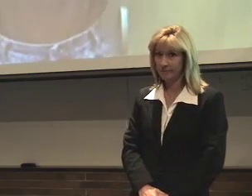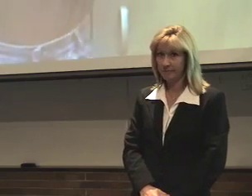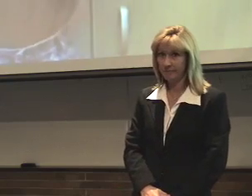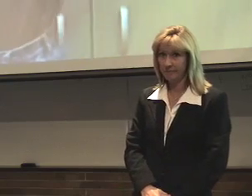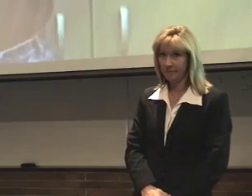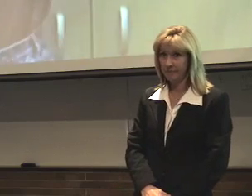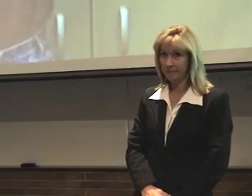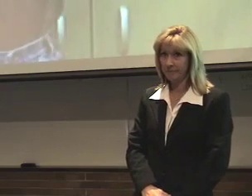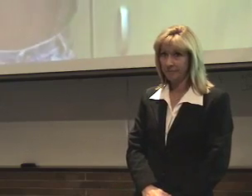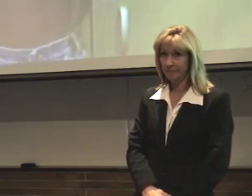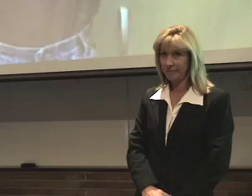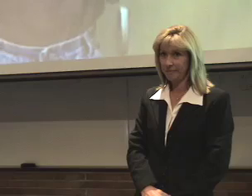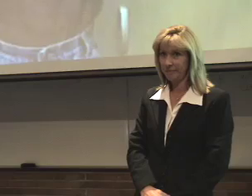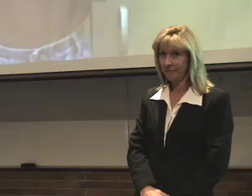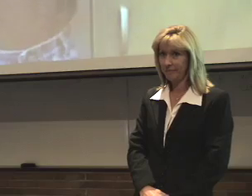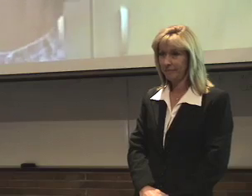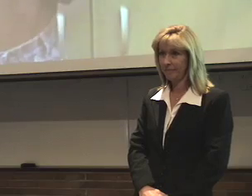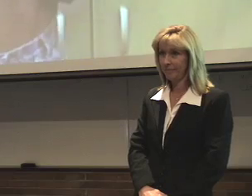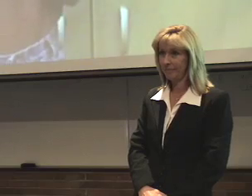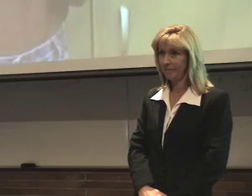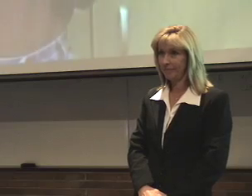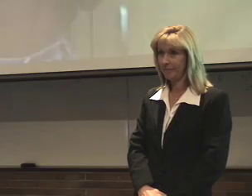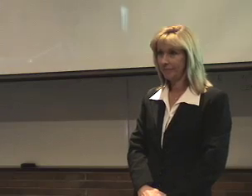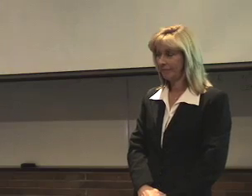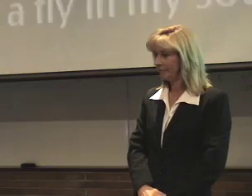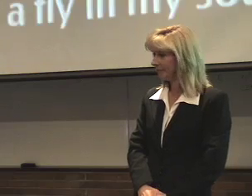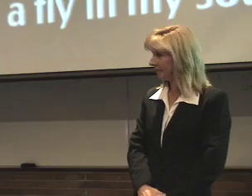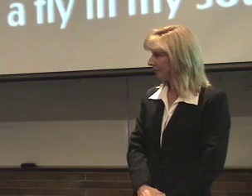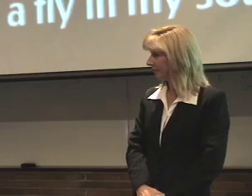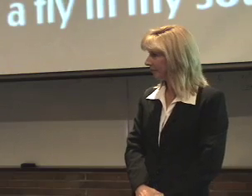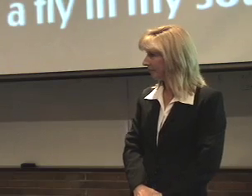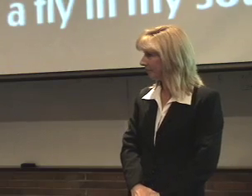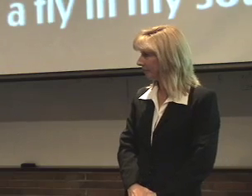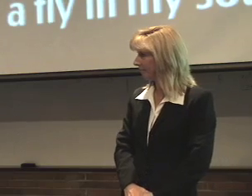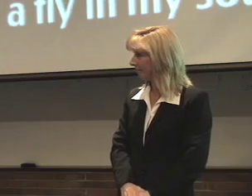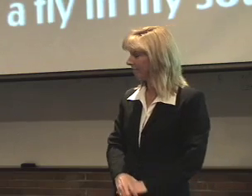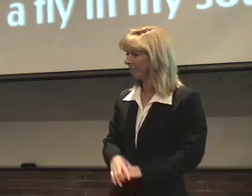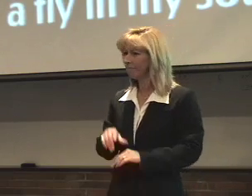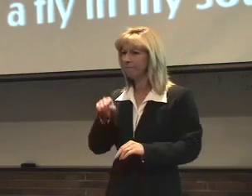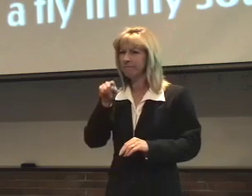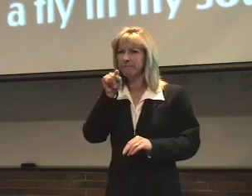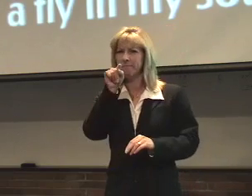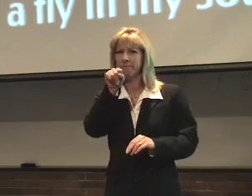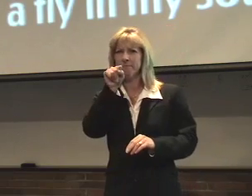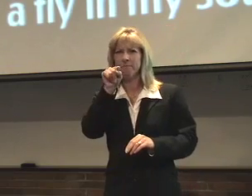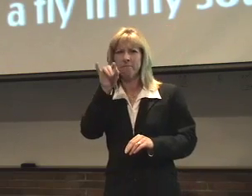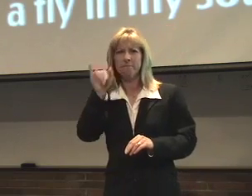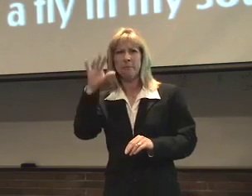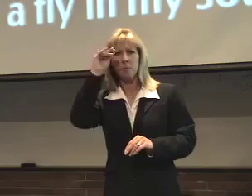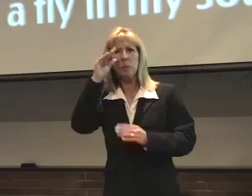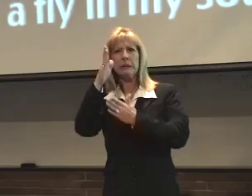And they know how to sign. This guy has some autistic stuff, and he has done so much